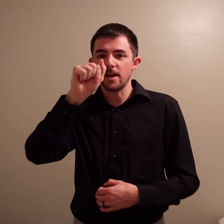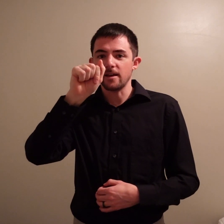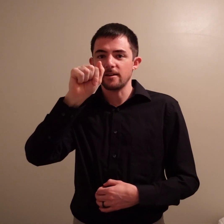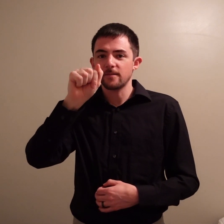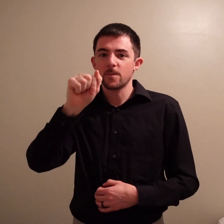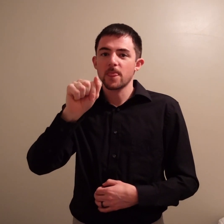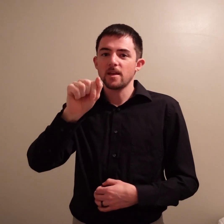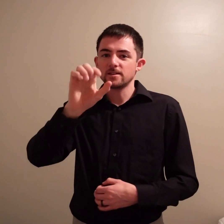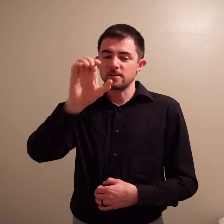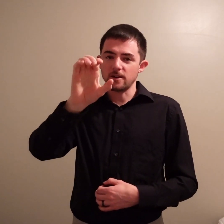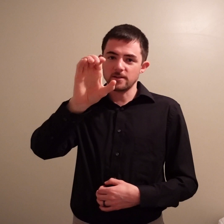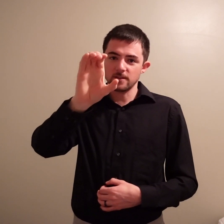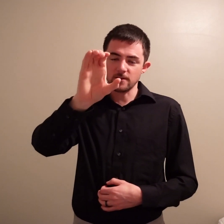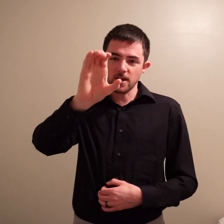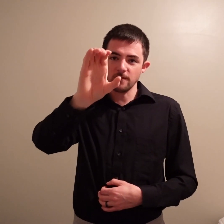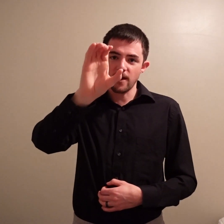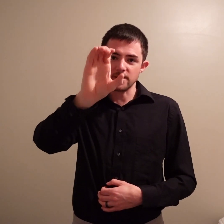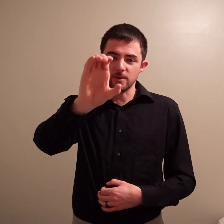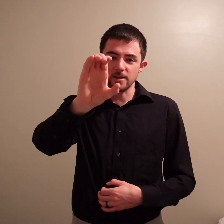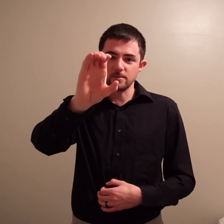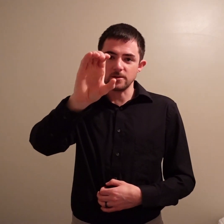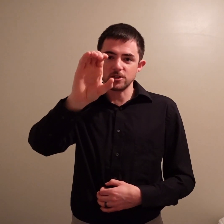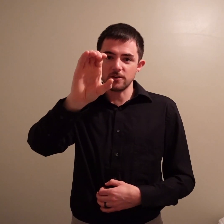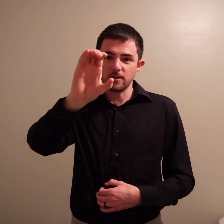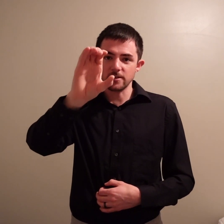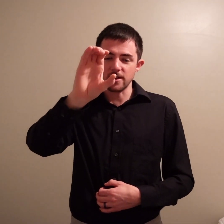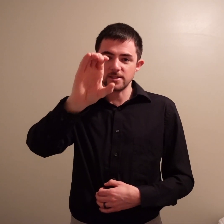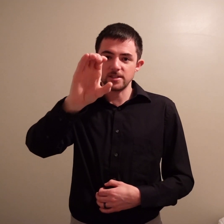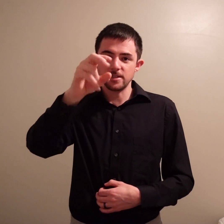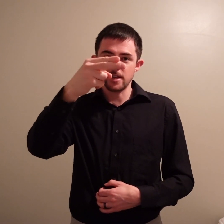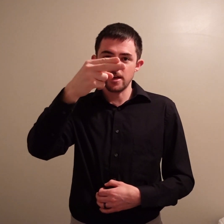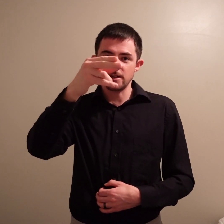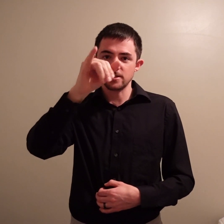Chick-fil-A. So that was kind of fast, but I spelled Chick-fil-A, so that's